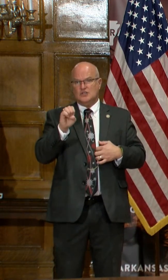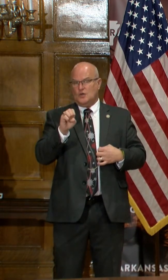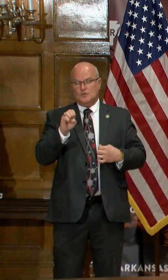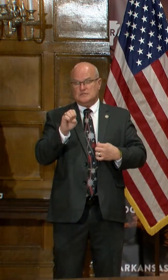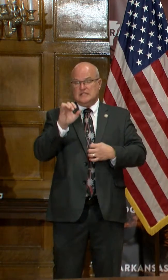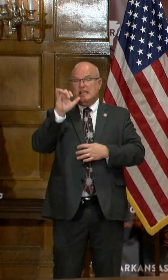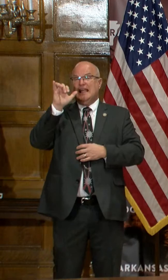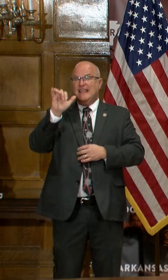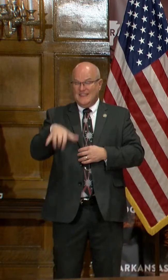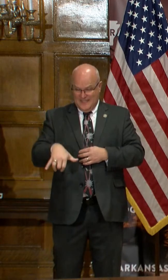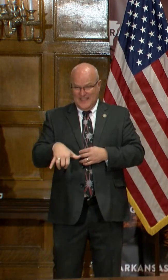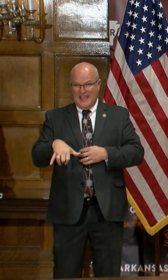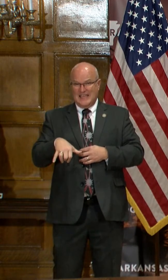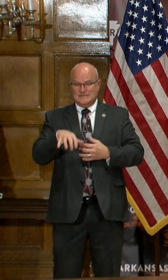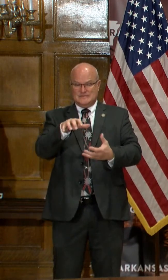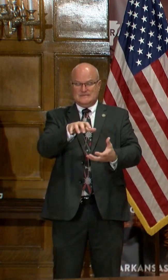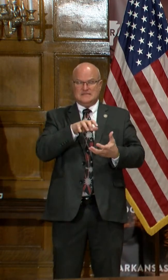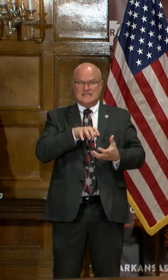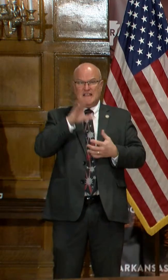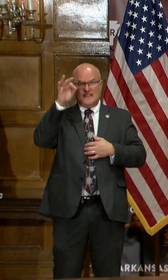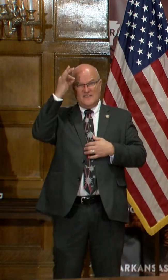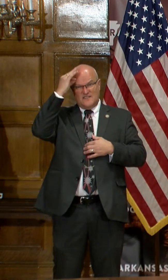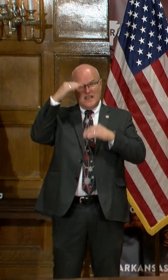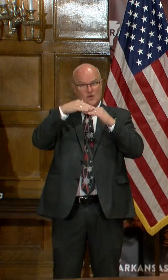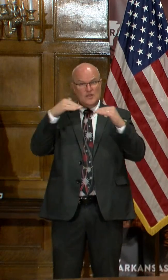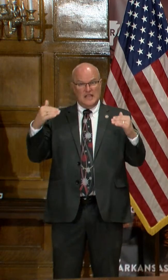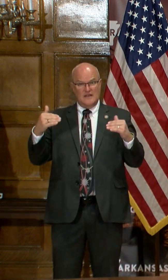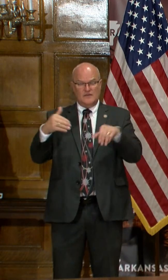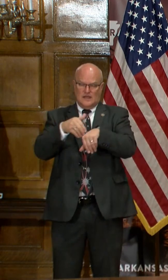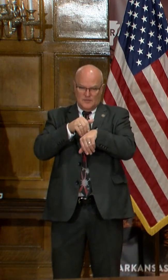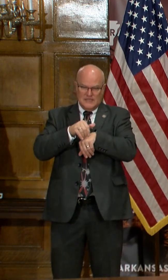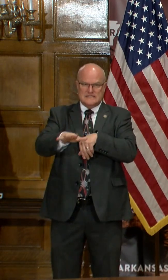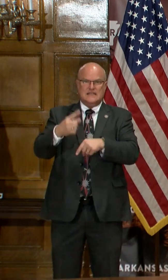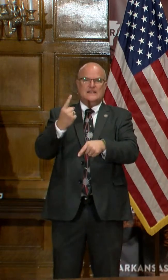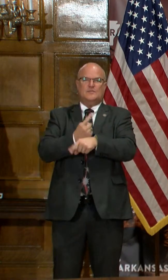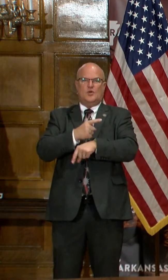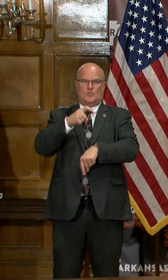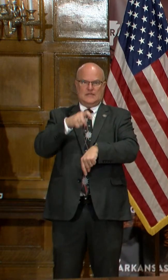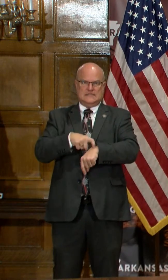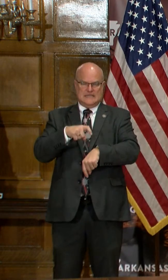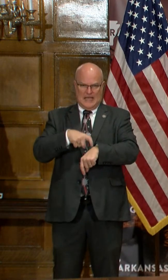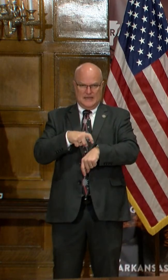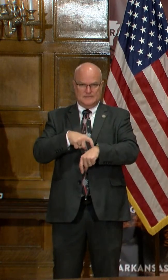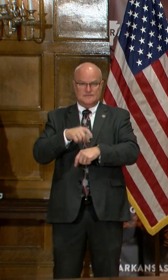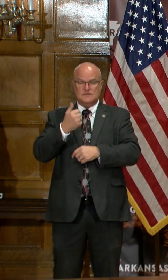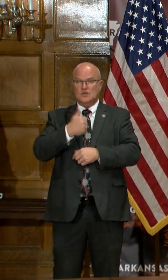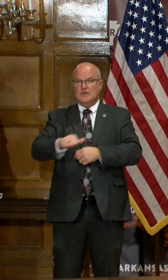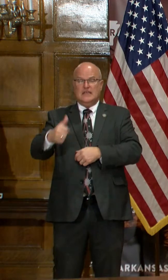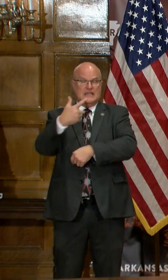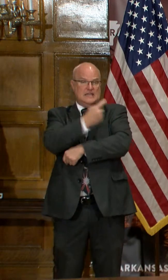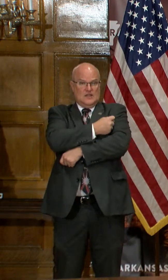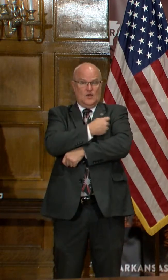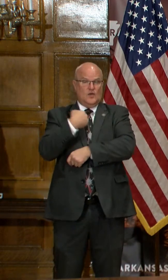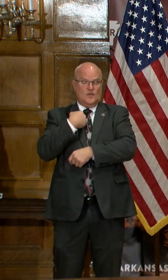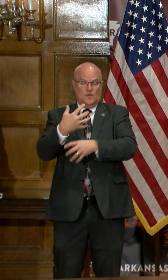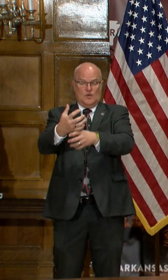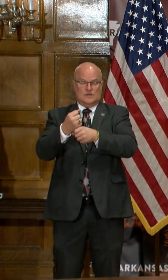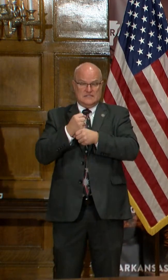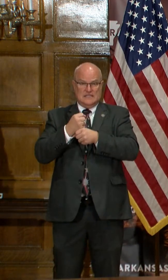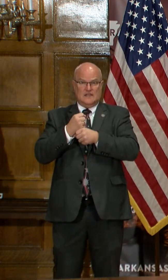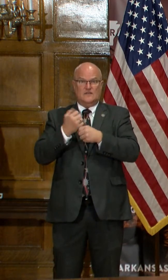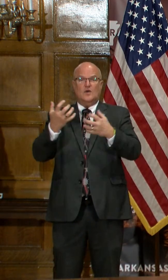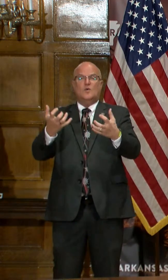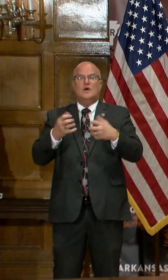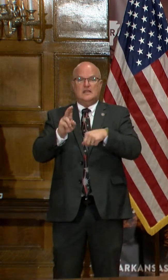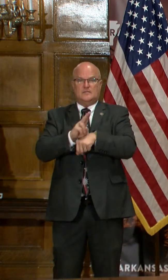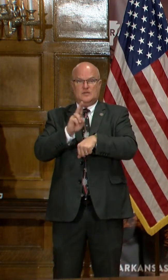Those doses are being set aside at the federal level and will be shipped at the appropriate interval. So any doses that we receive, we will want